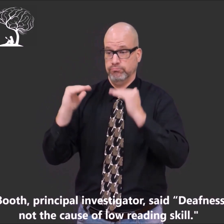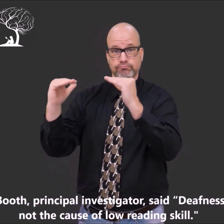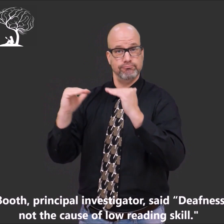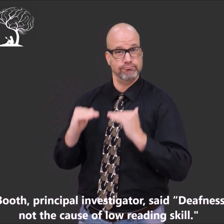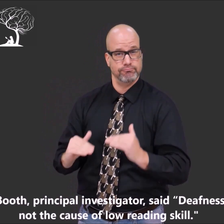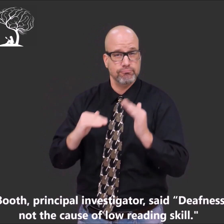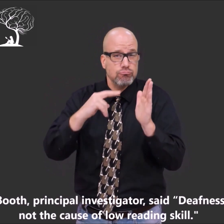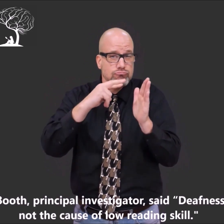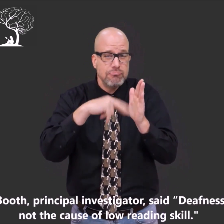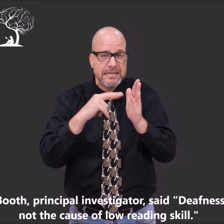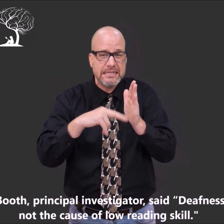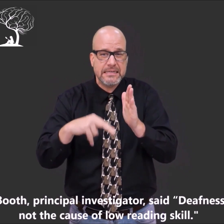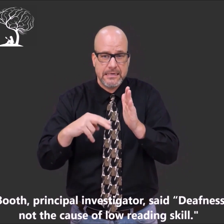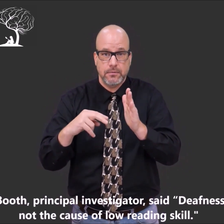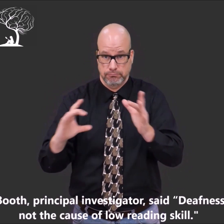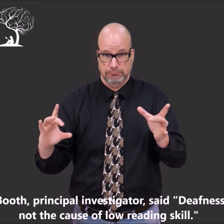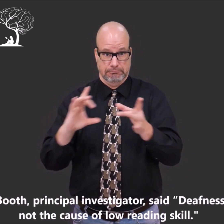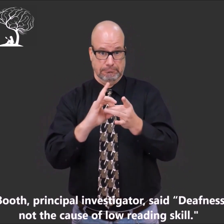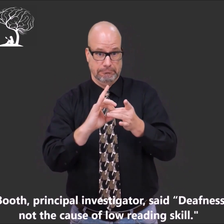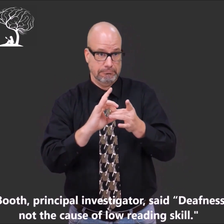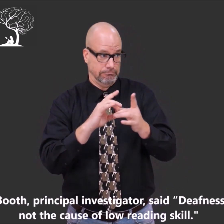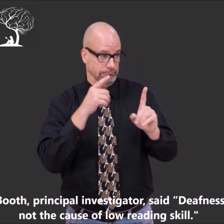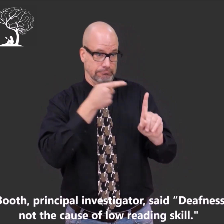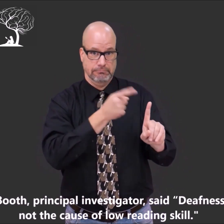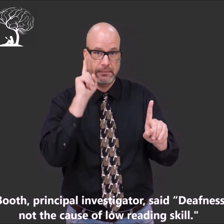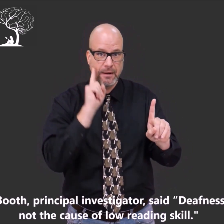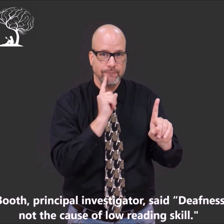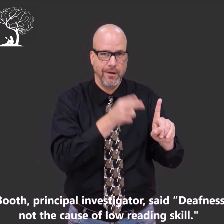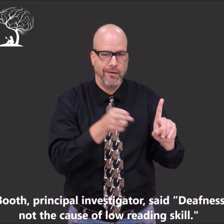"Deafness per se is not the cause of low reading skill.